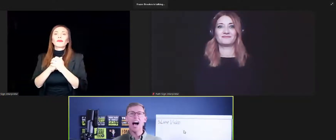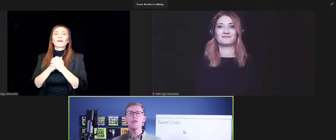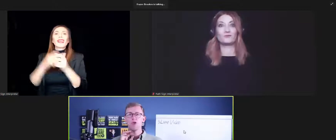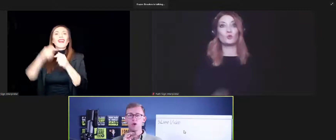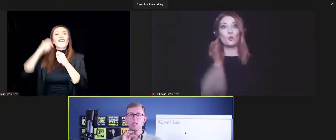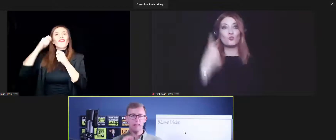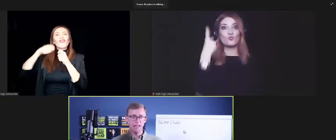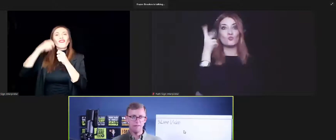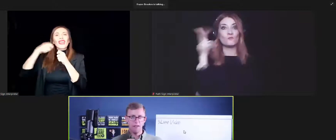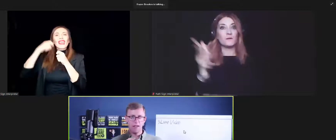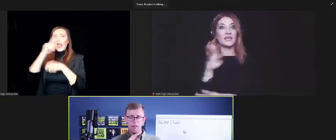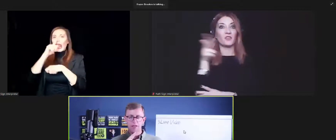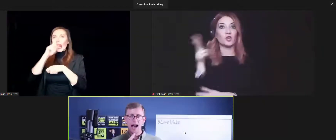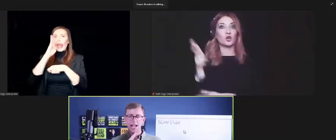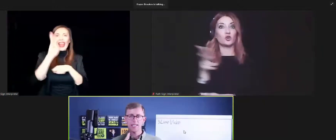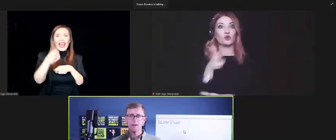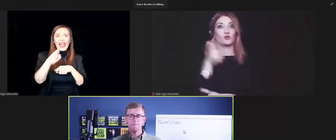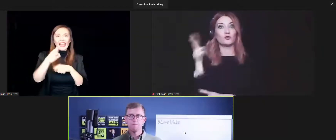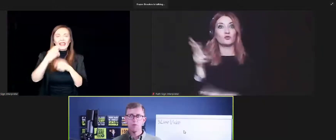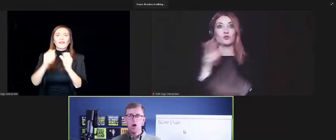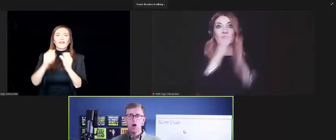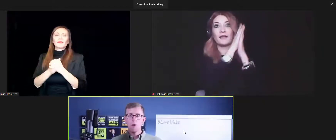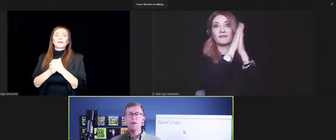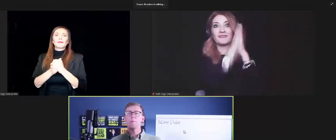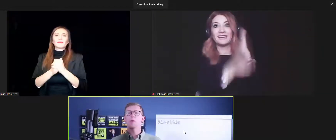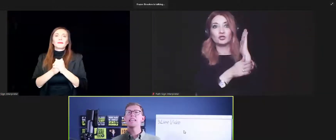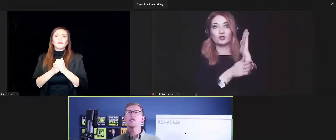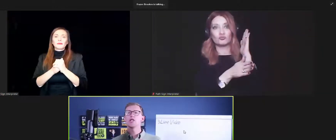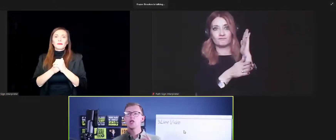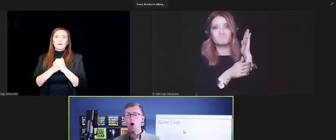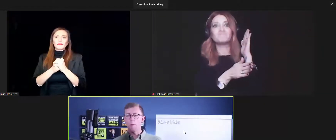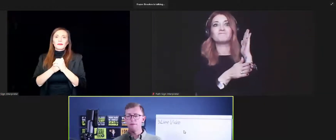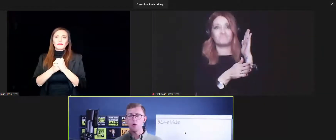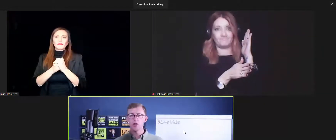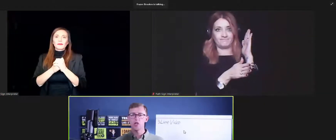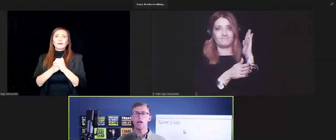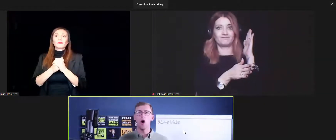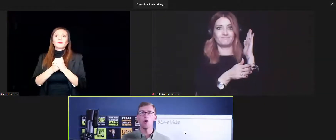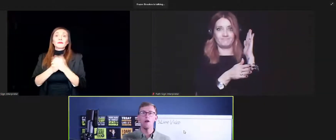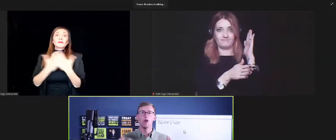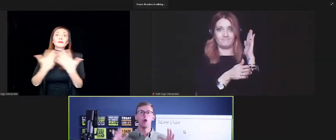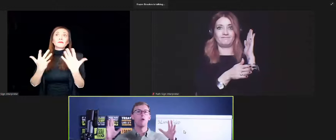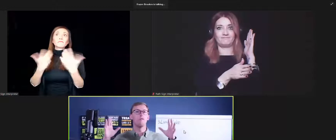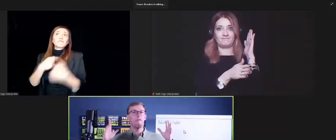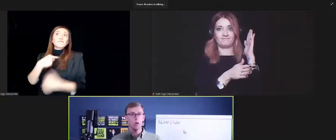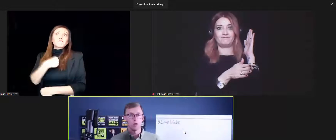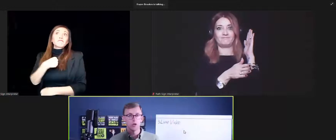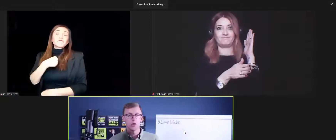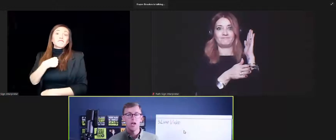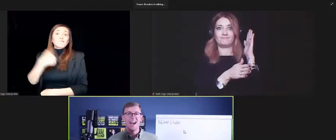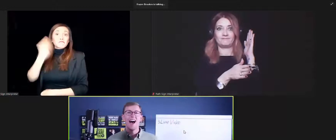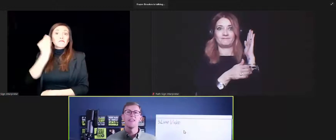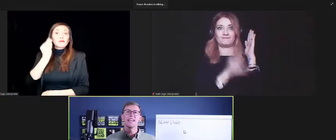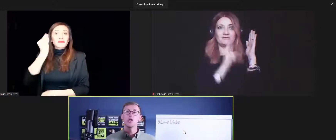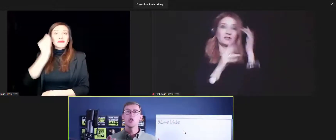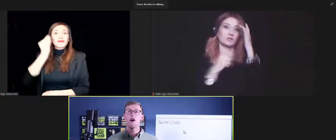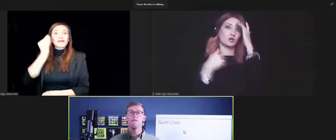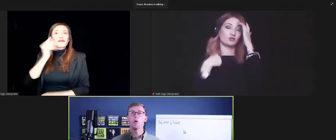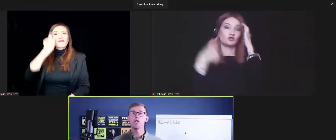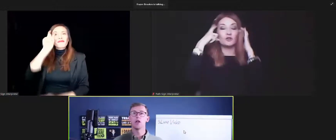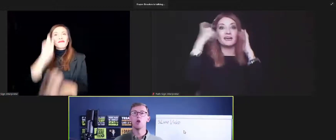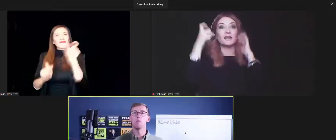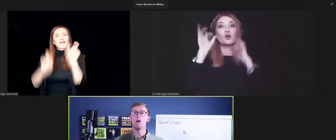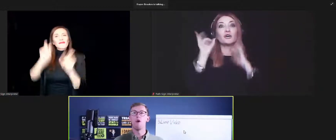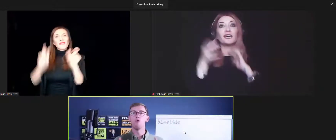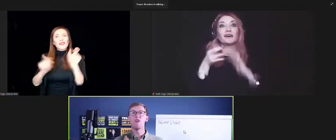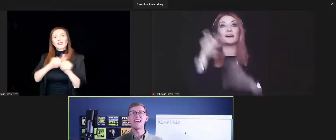I truly believe that people need to stop focusing on the number of followers and they need to start focusing